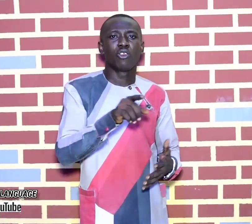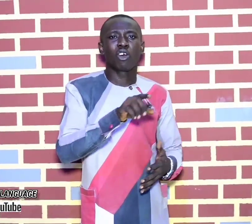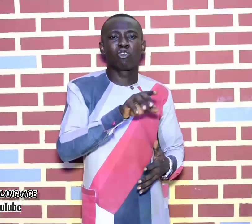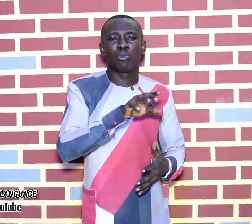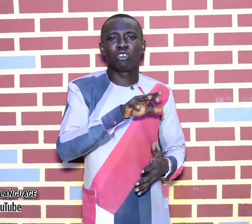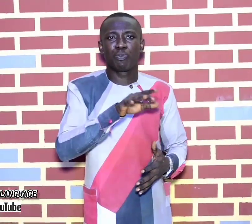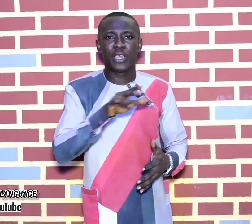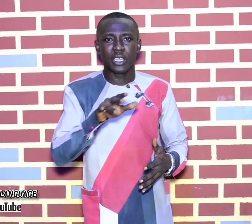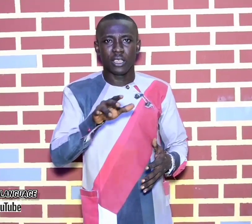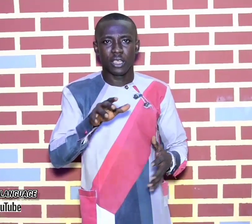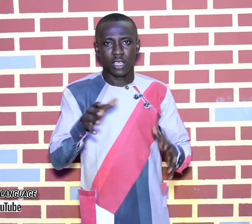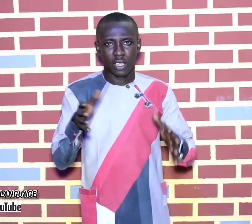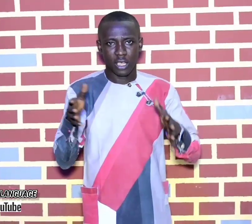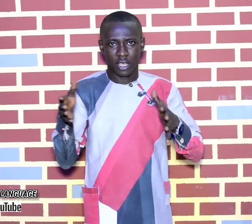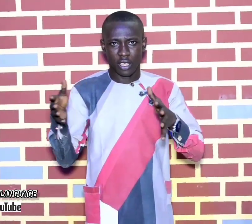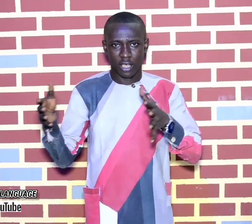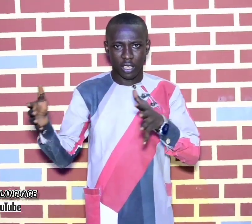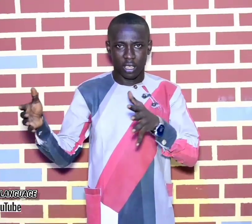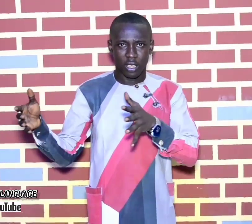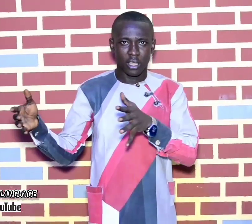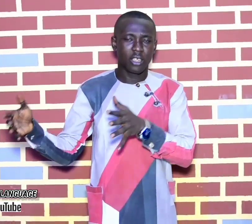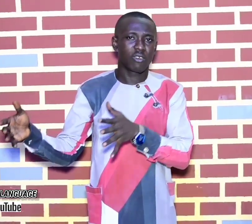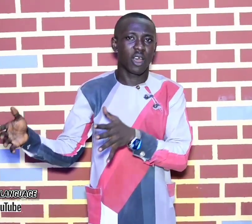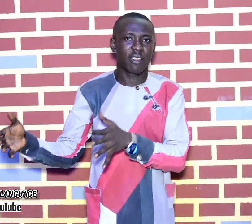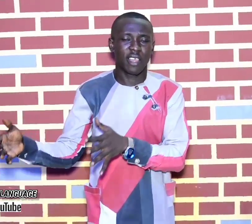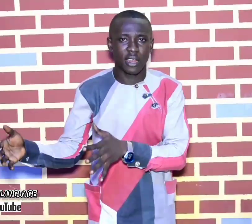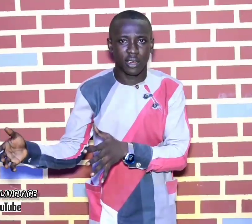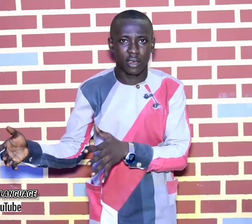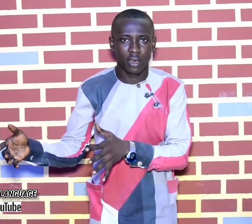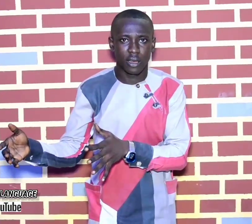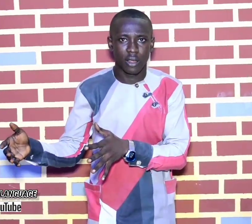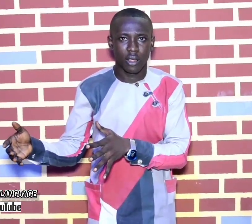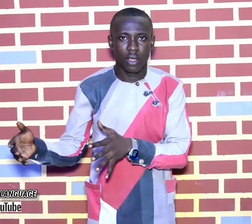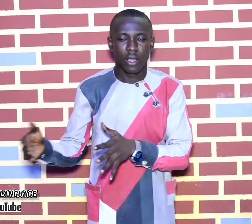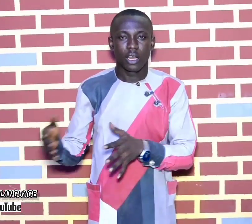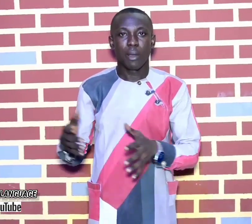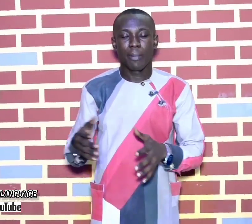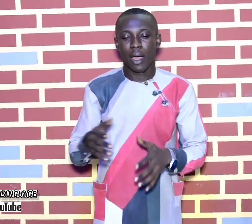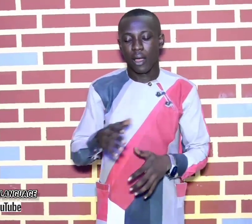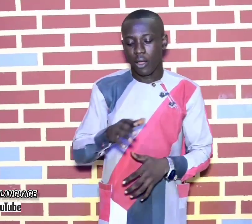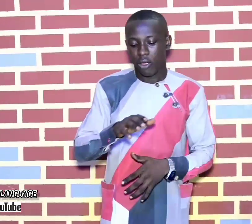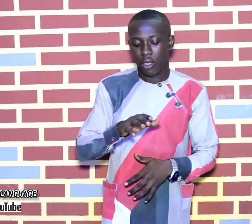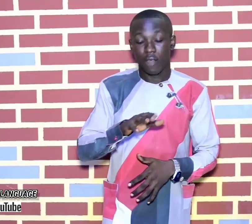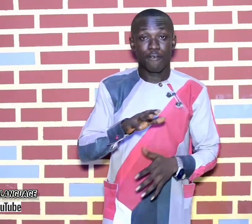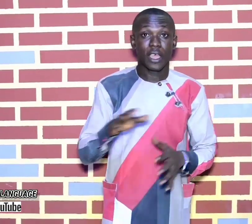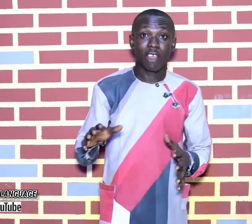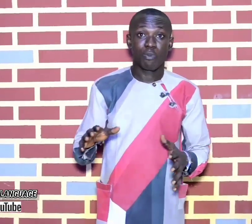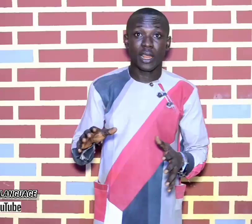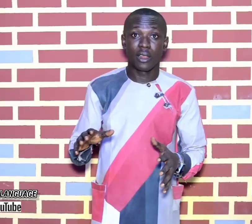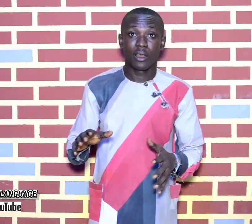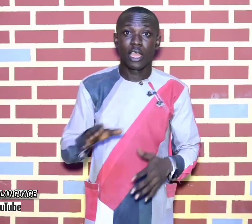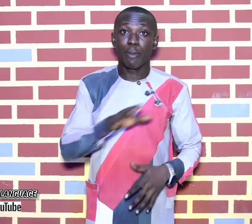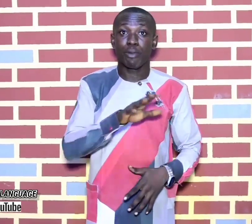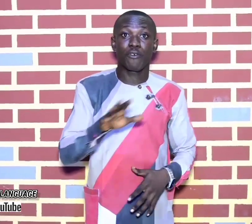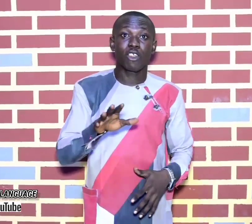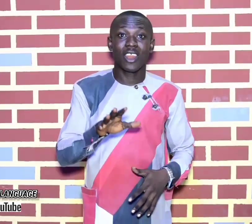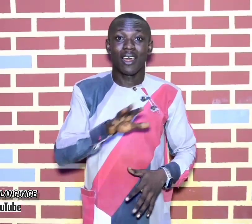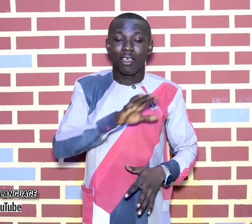not to be speed in his or her signing. Remember, in finger spelling, a professional